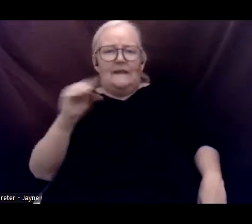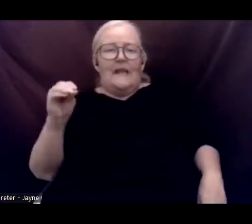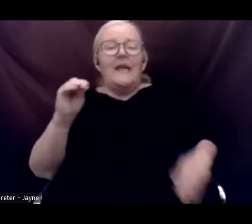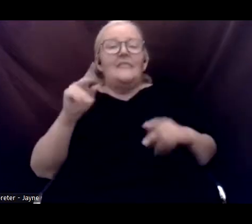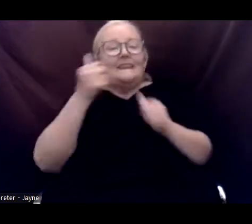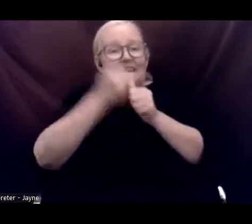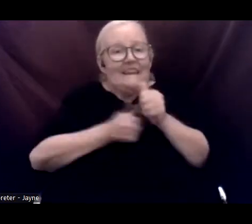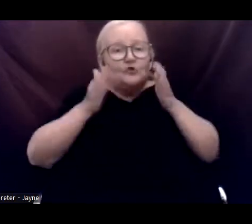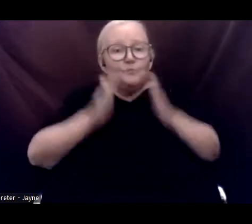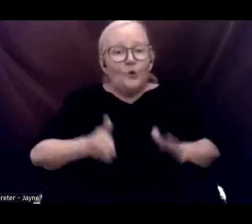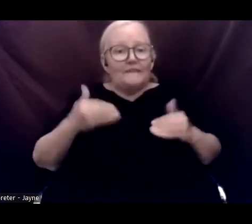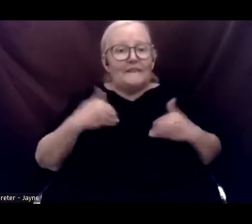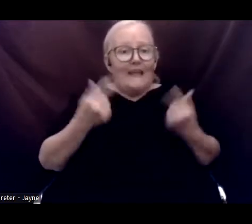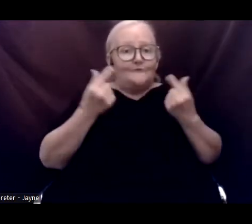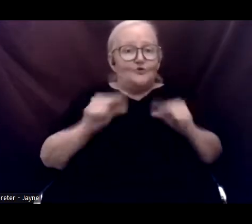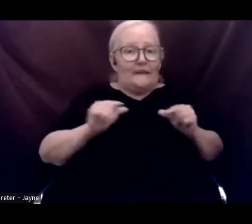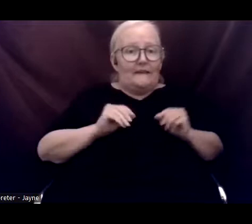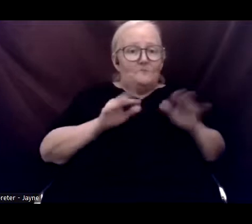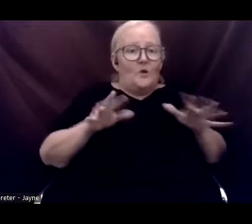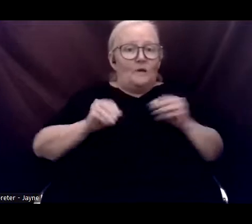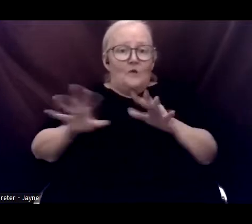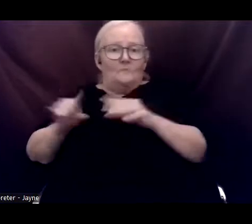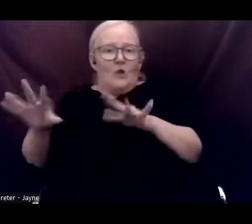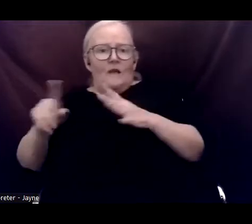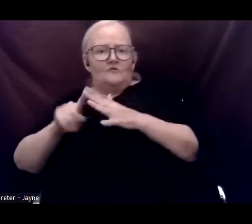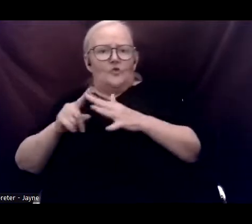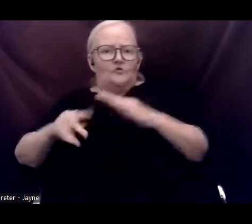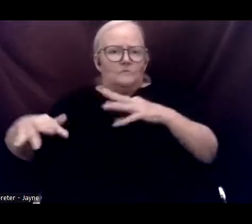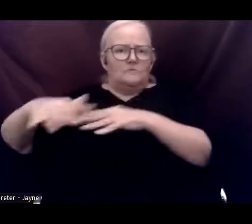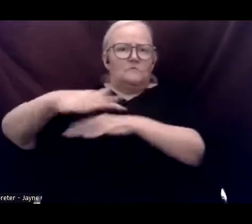here, everyone joining us online.